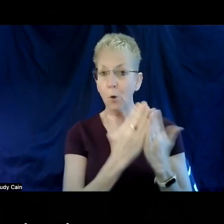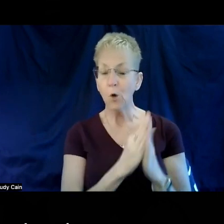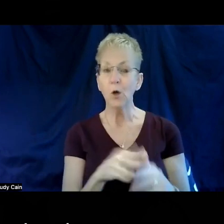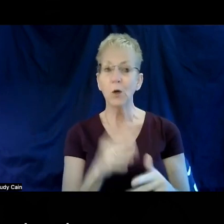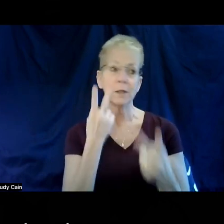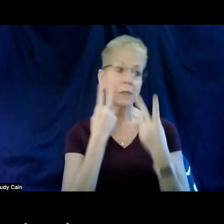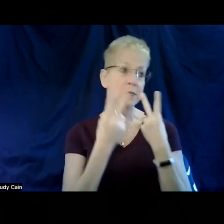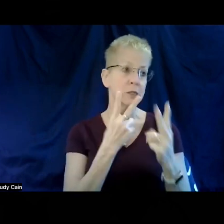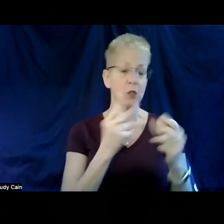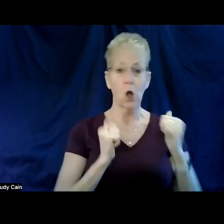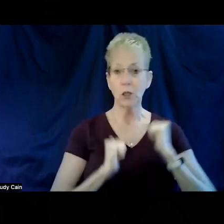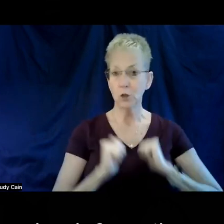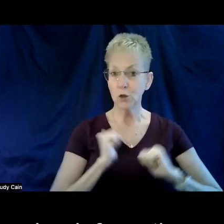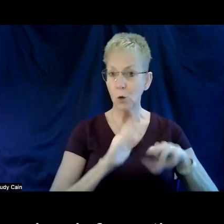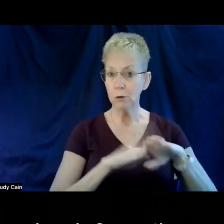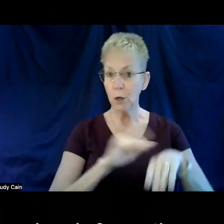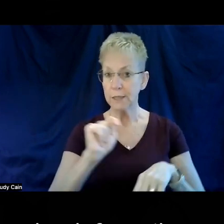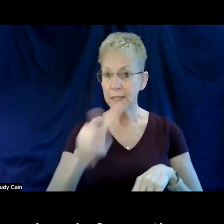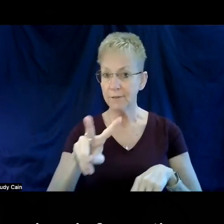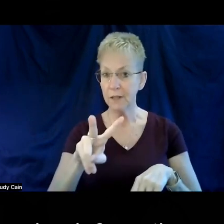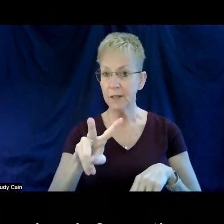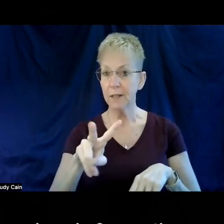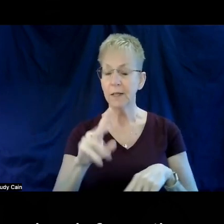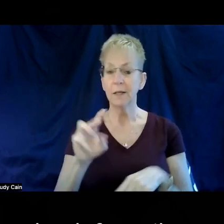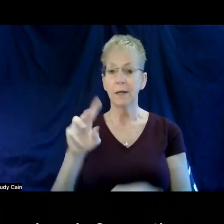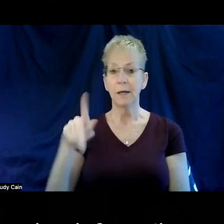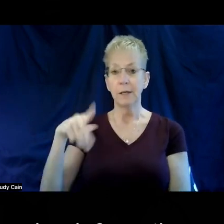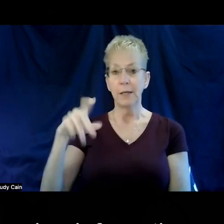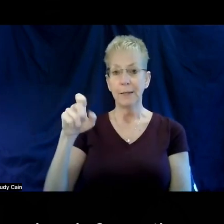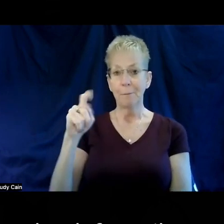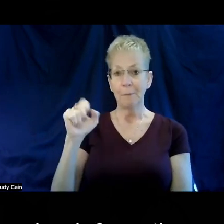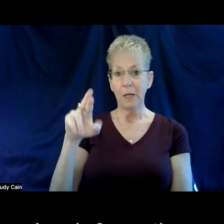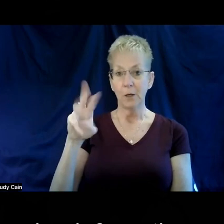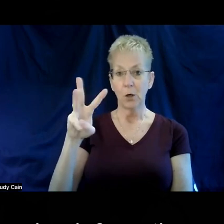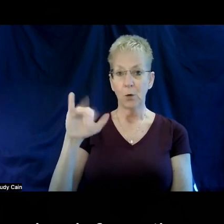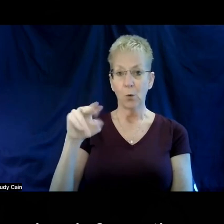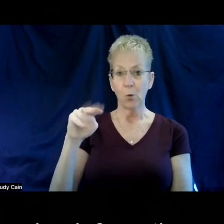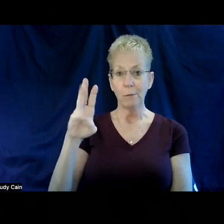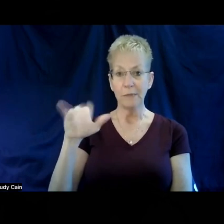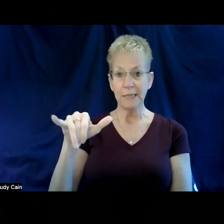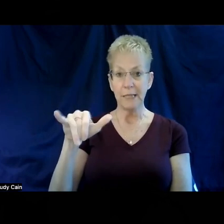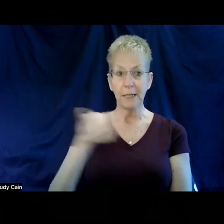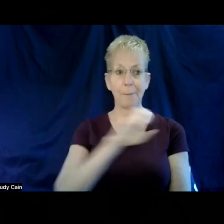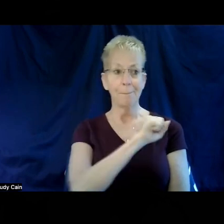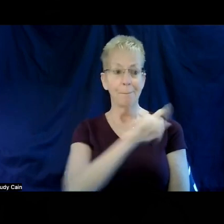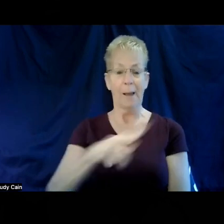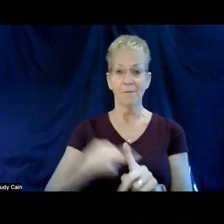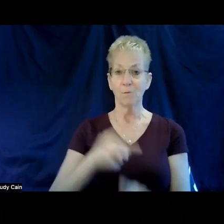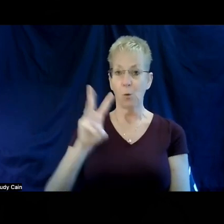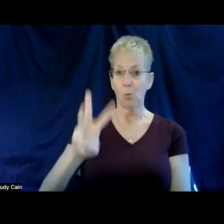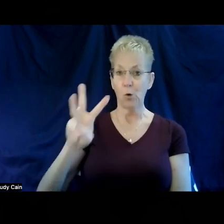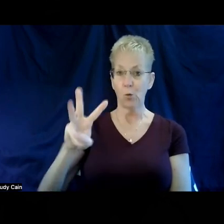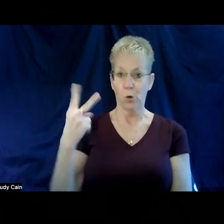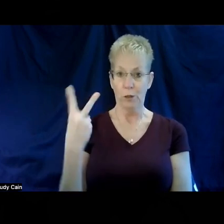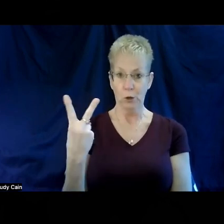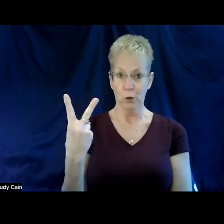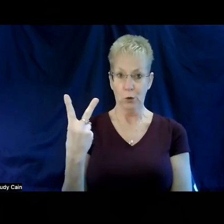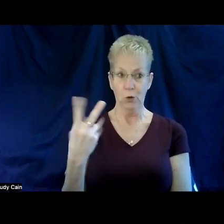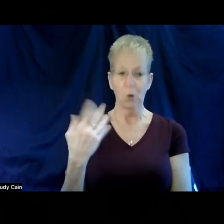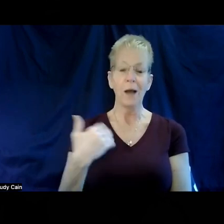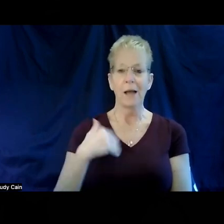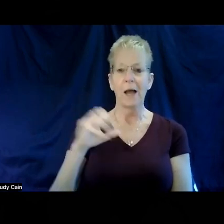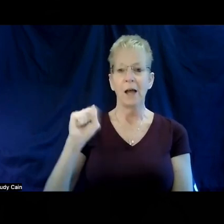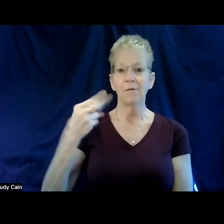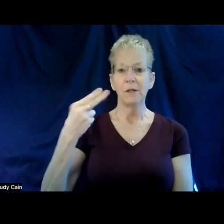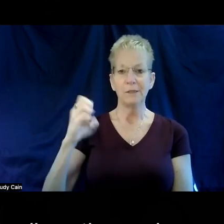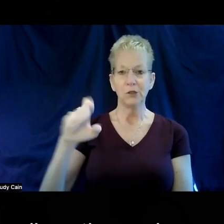the shows, Lord Peter Wimsey comes back from the trenches of the First World War, suffering from shell shock,